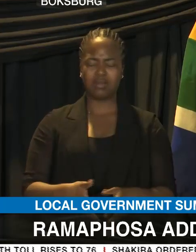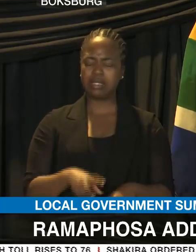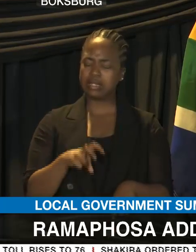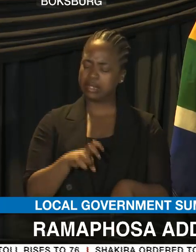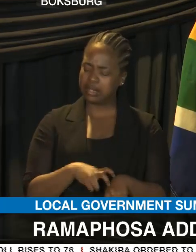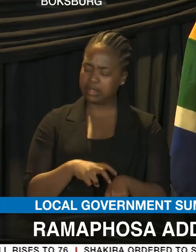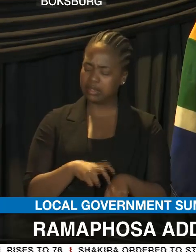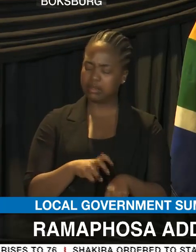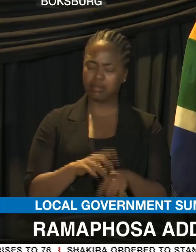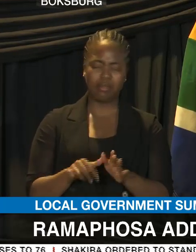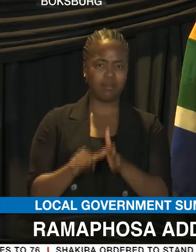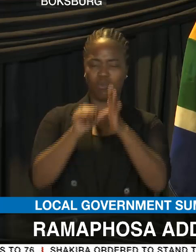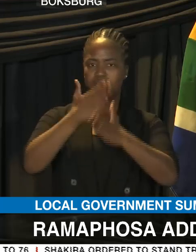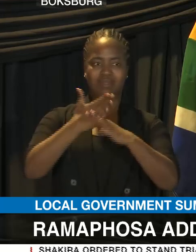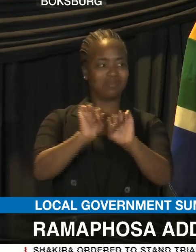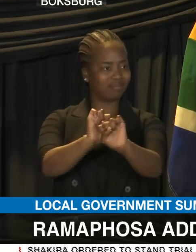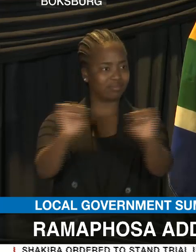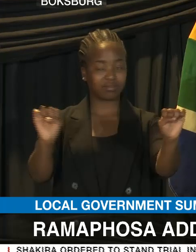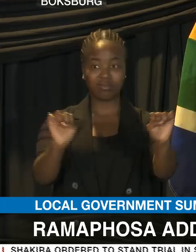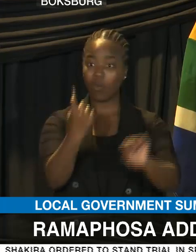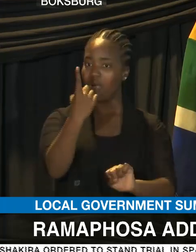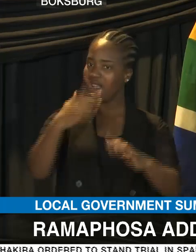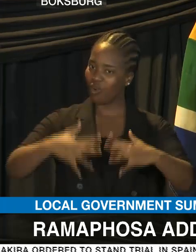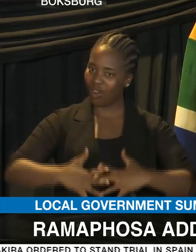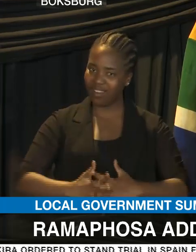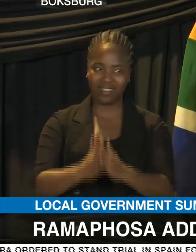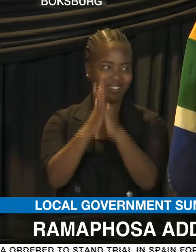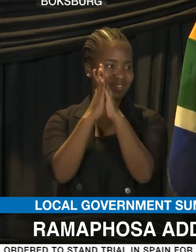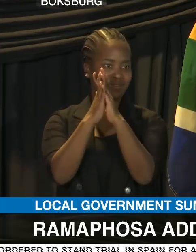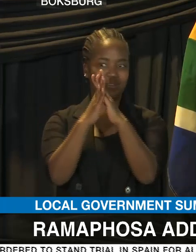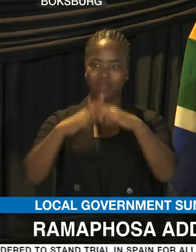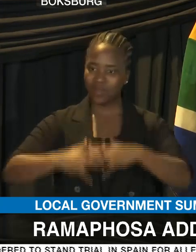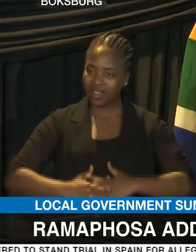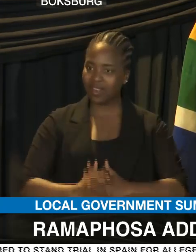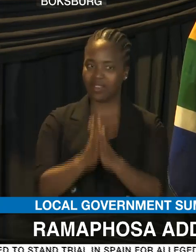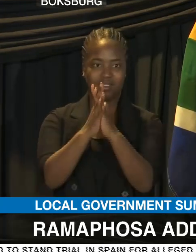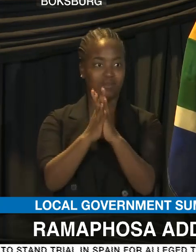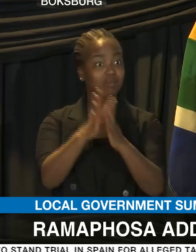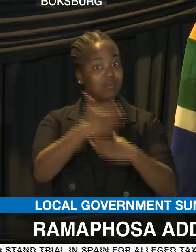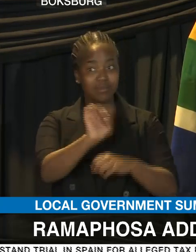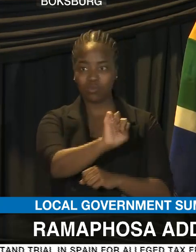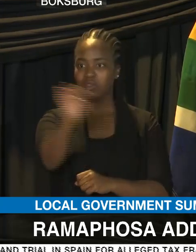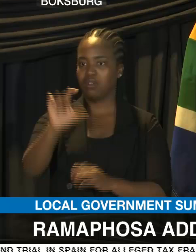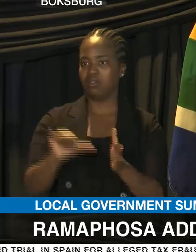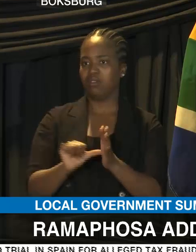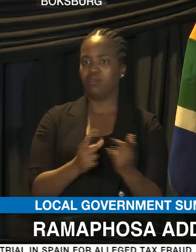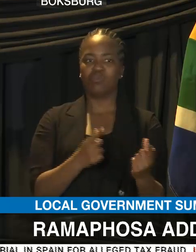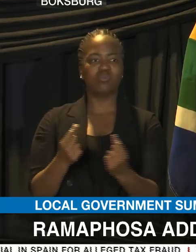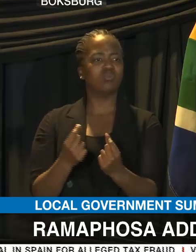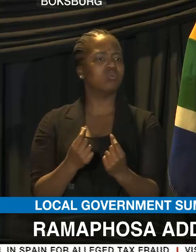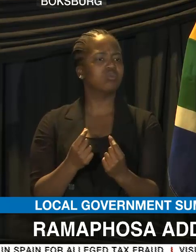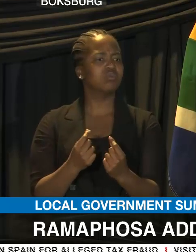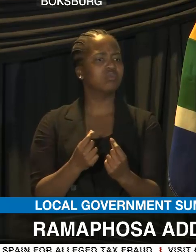play your important role collectively. Collectively play your role in